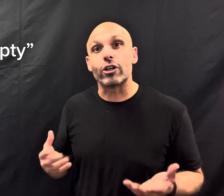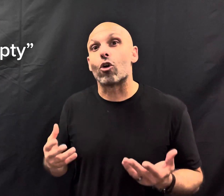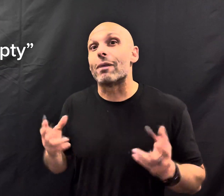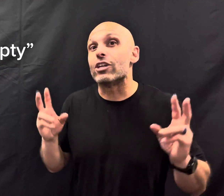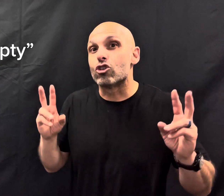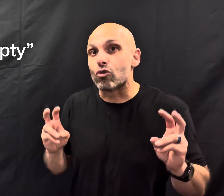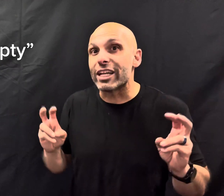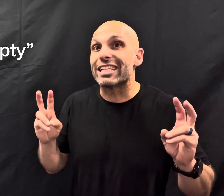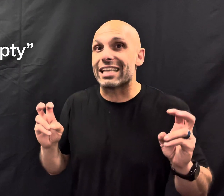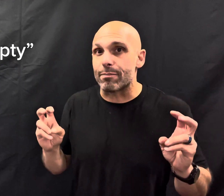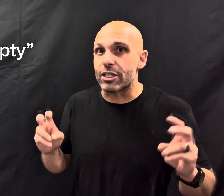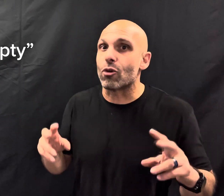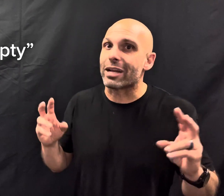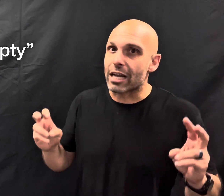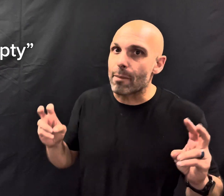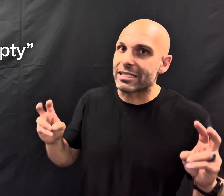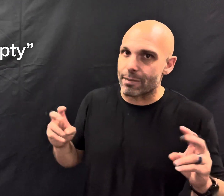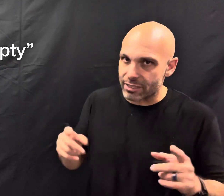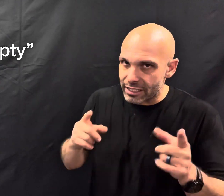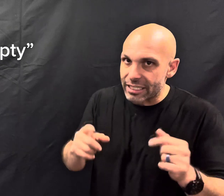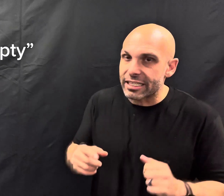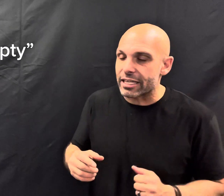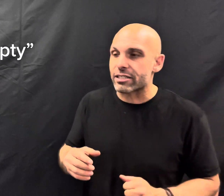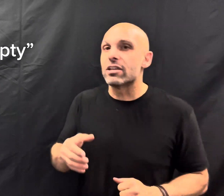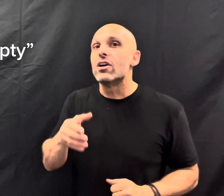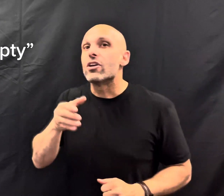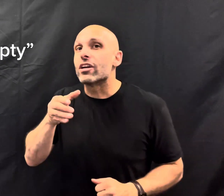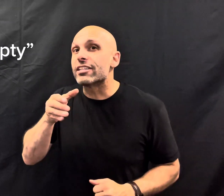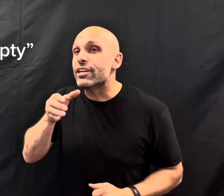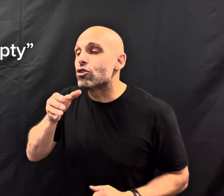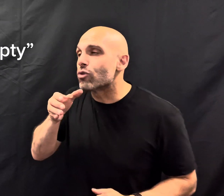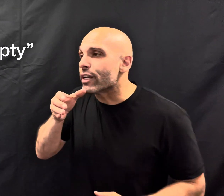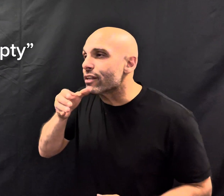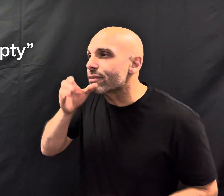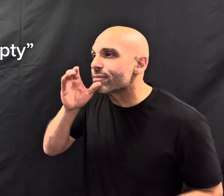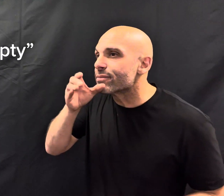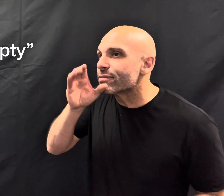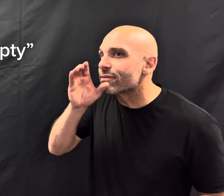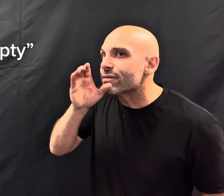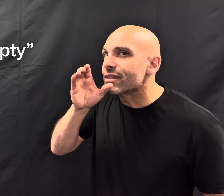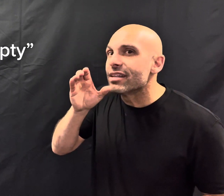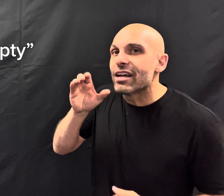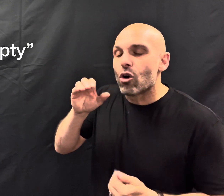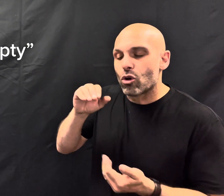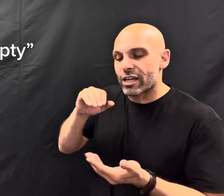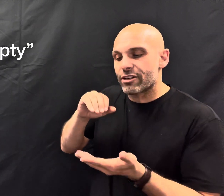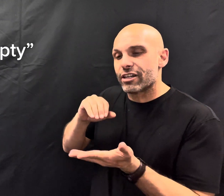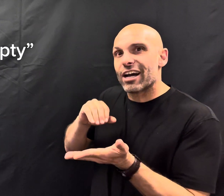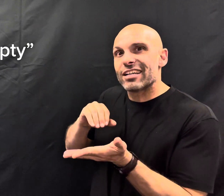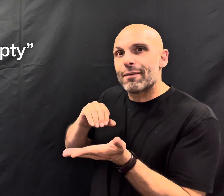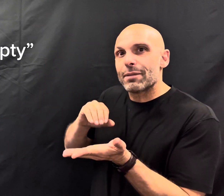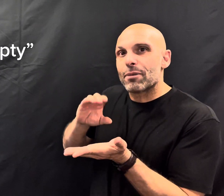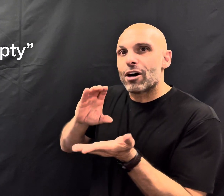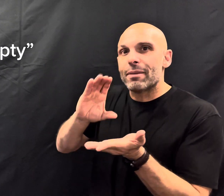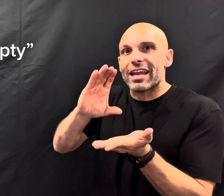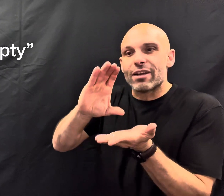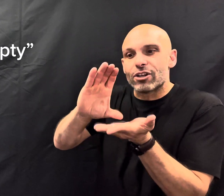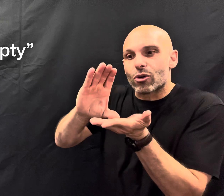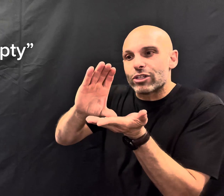my drink is empty, or my cup is empty, is this. You're going to sign drink, hold out your non-dominant palm, and then you're going